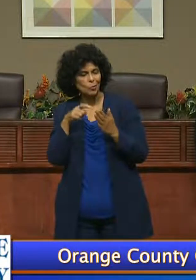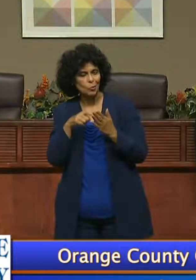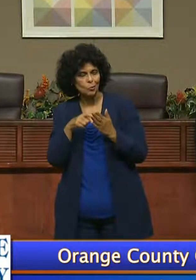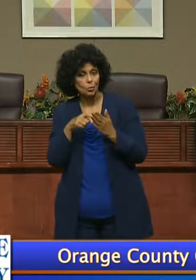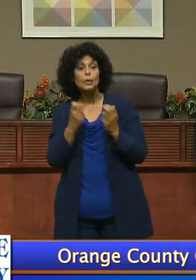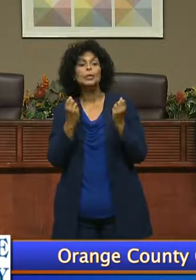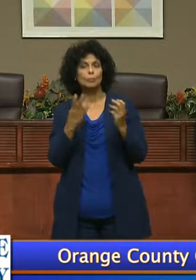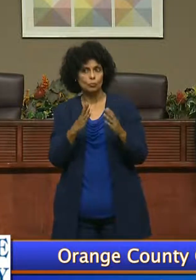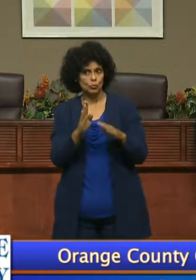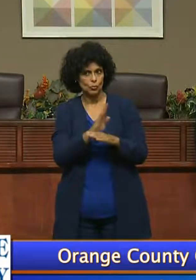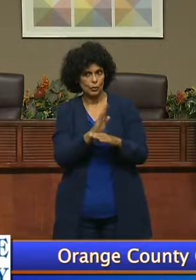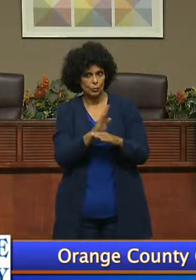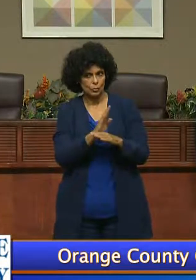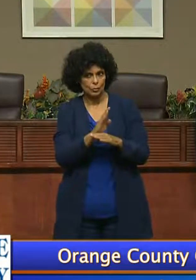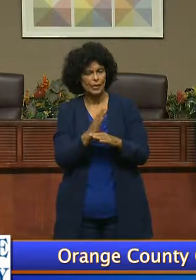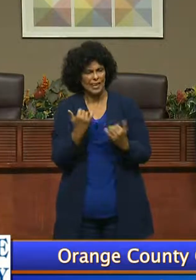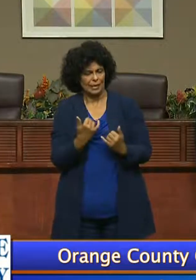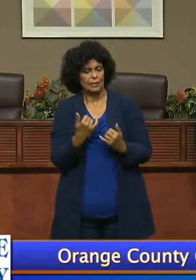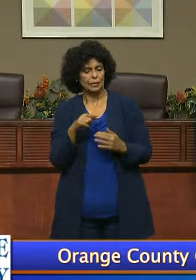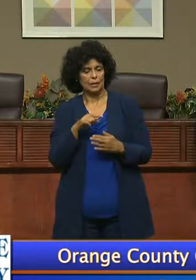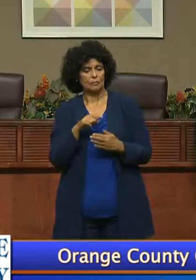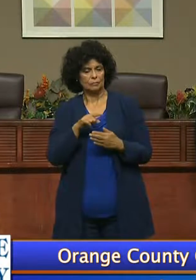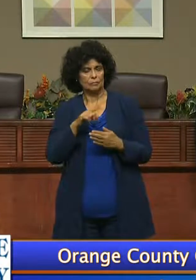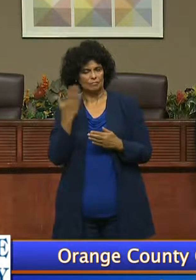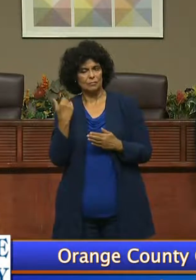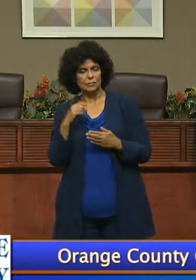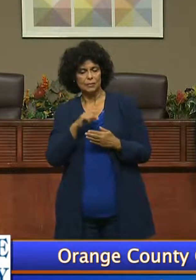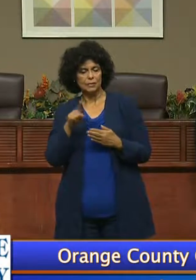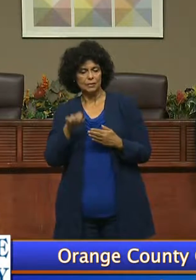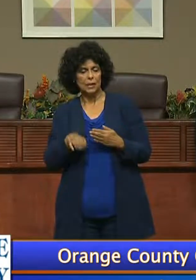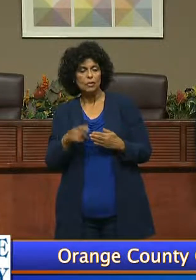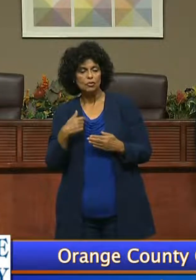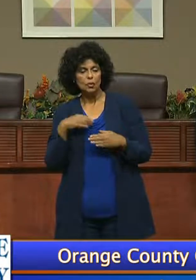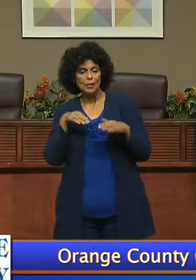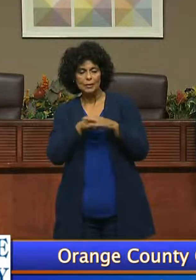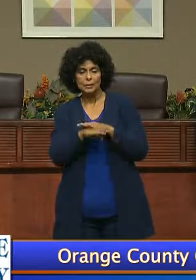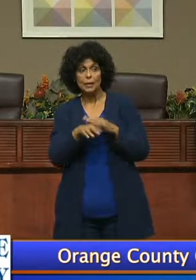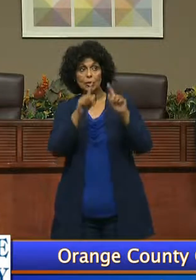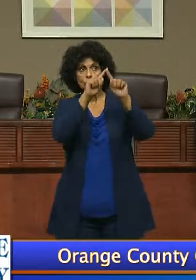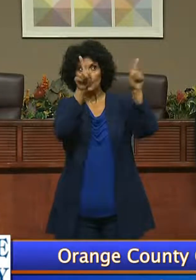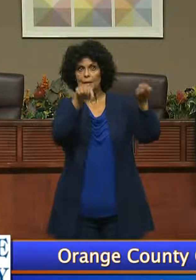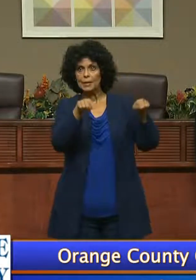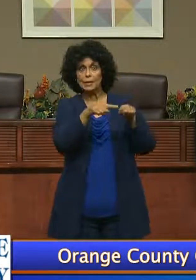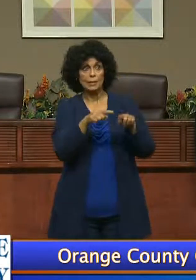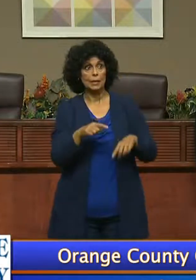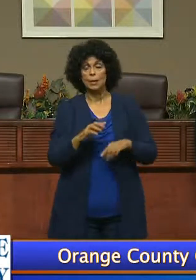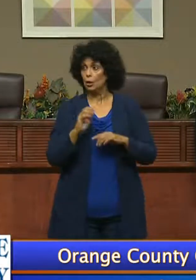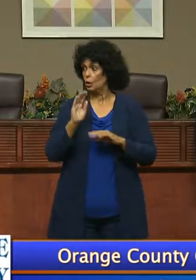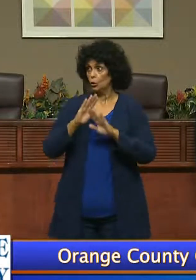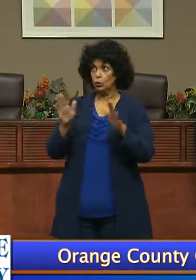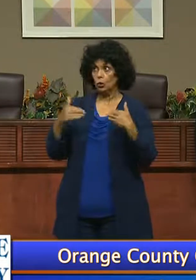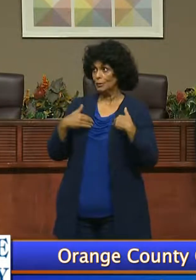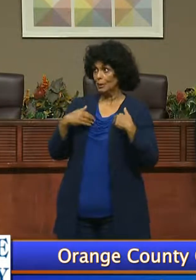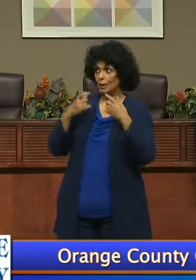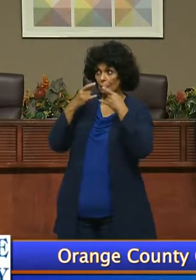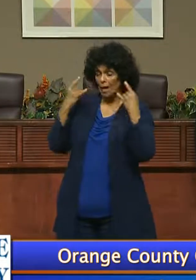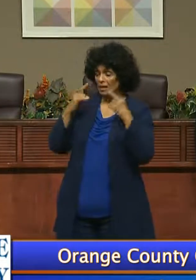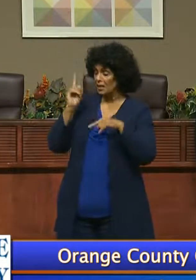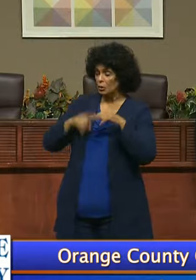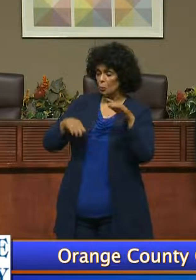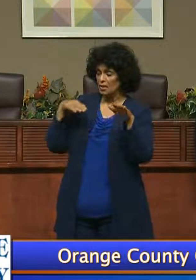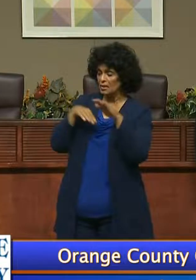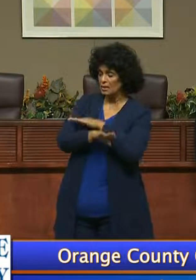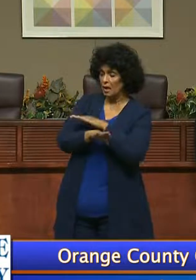negocios, todos los que fui este fin de semana, que en la puerta dice, no entres si no tiene una máscara. My answer was